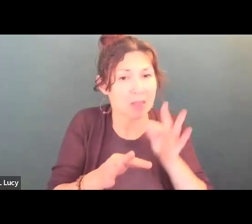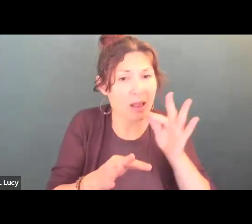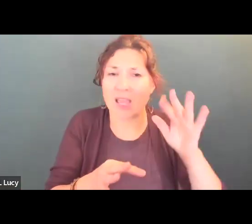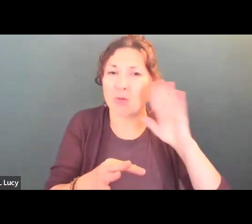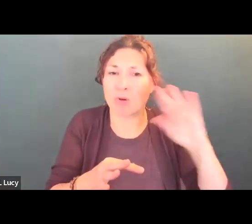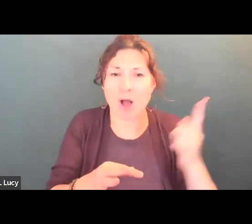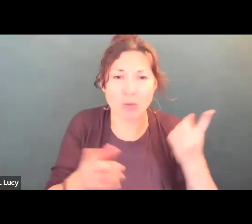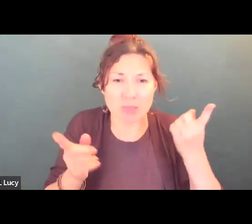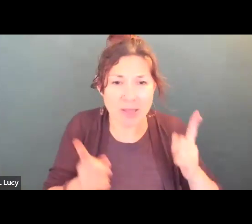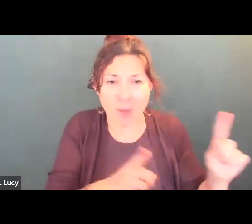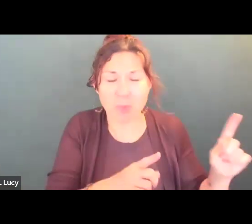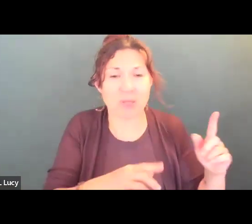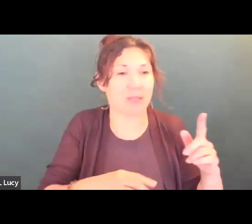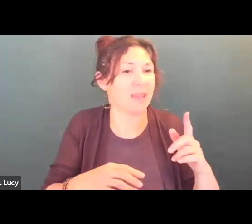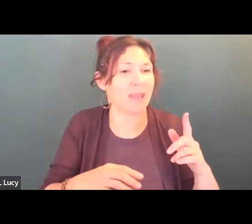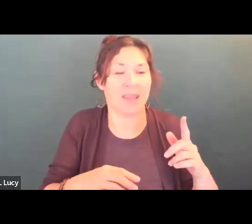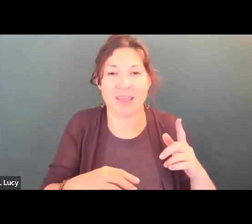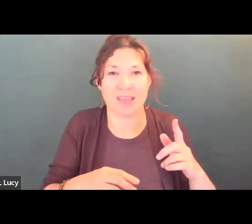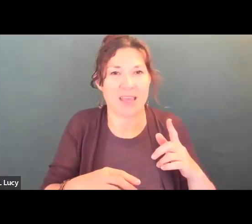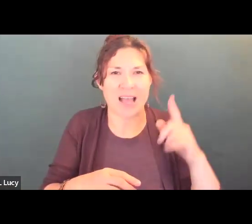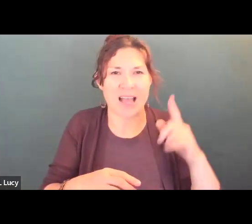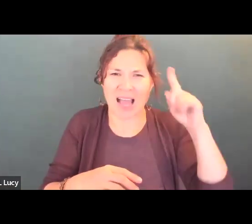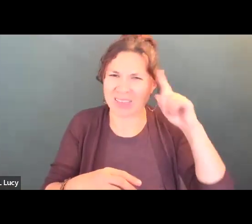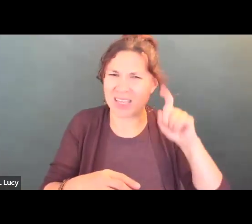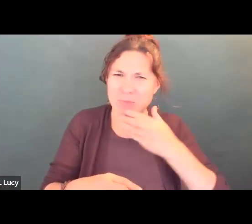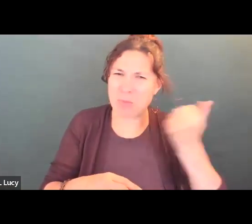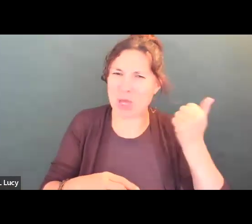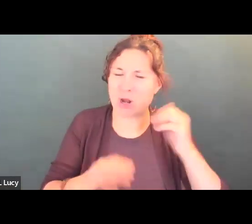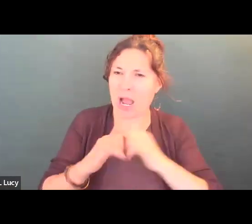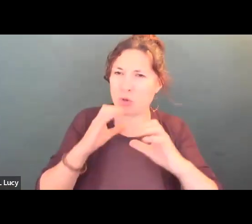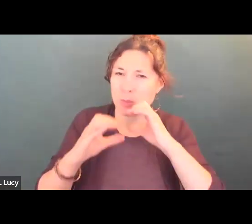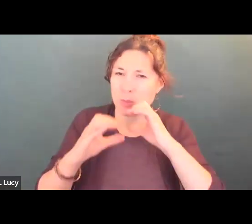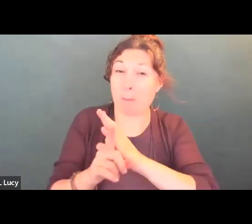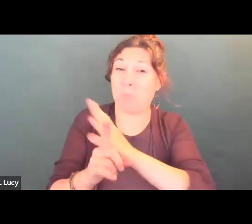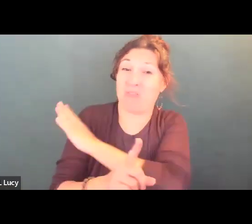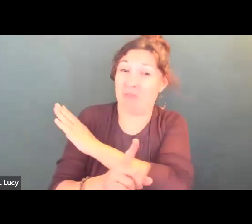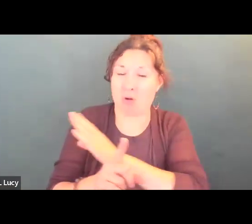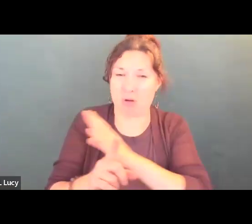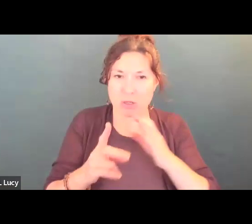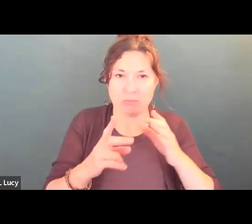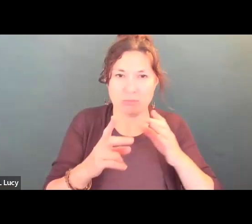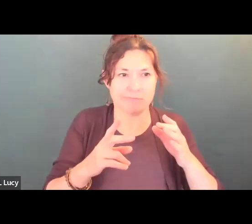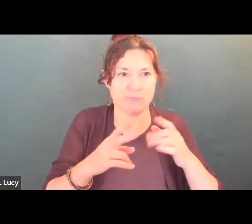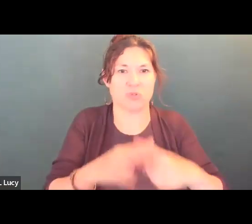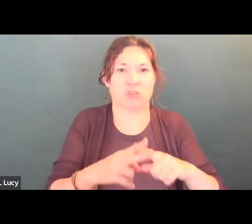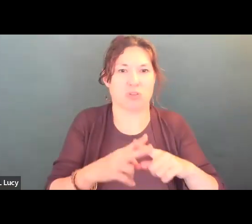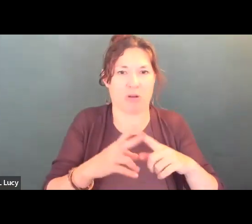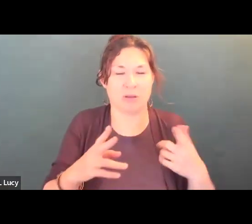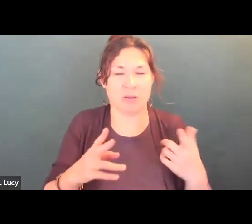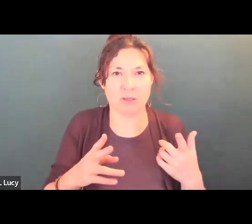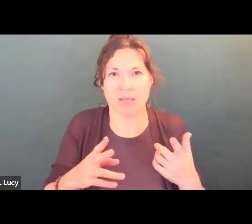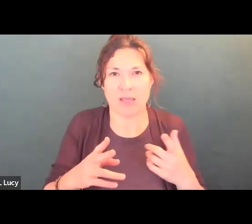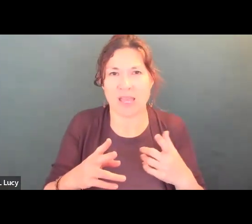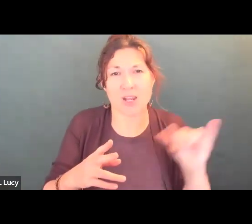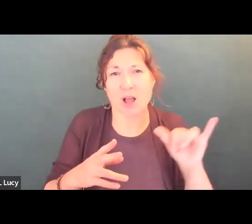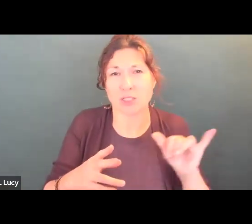happening? We got to do better on the upfront communication. And then I do think like just on the apology. Yeah, but